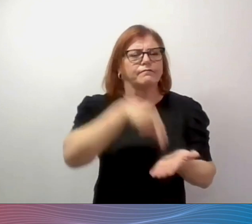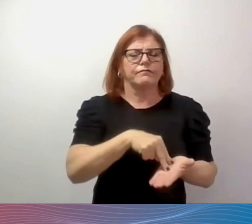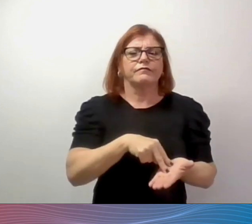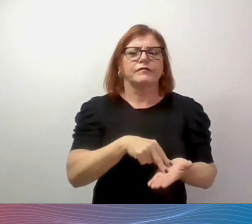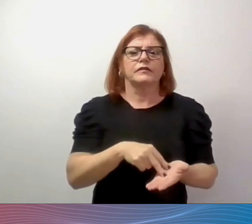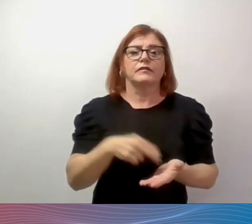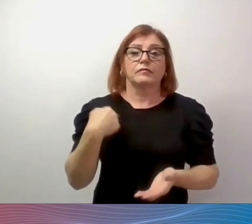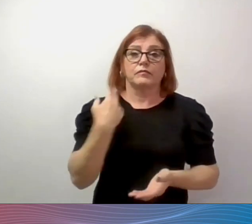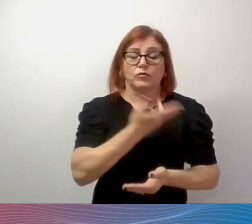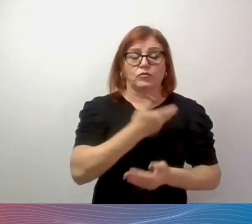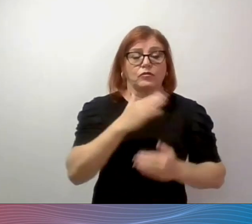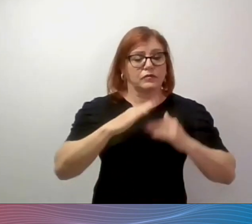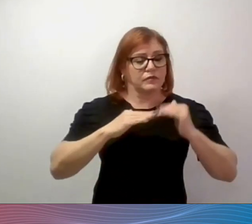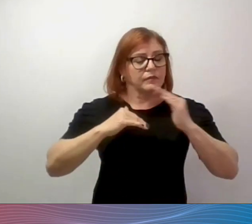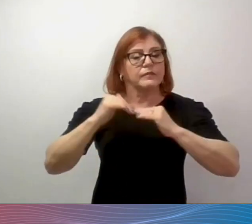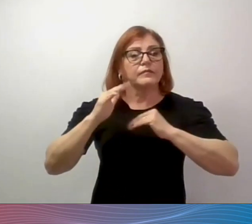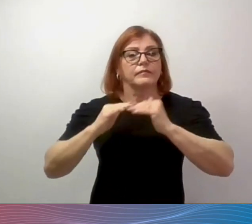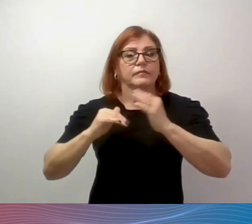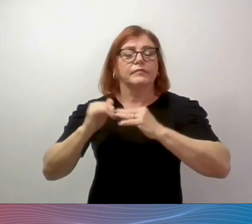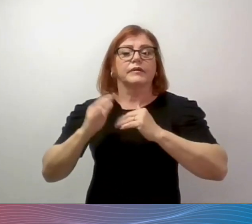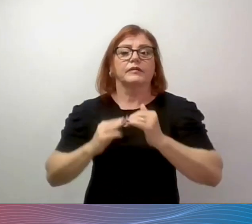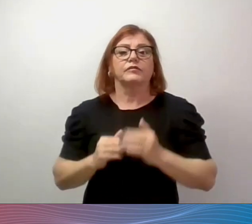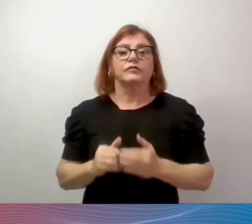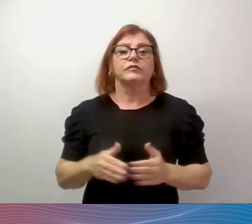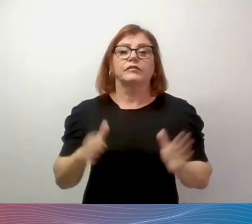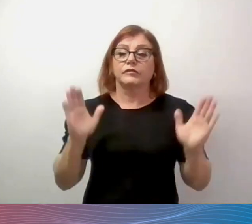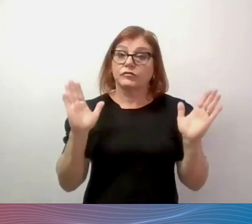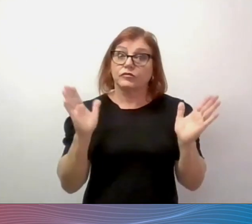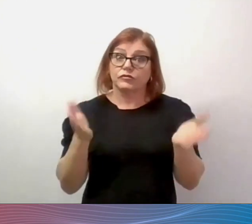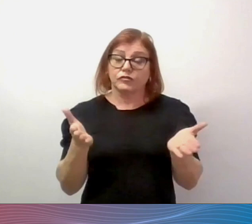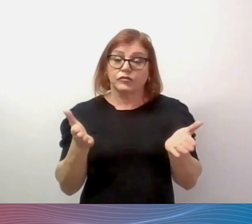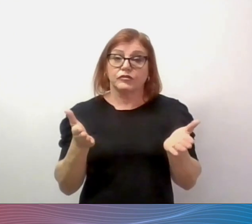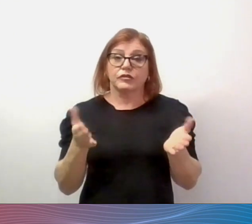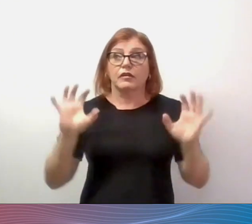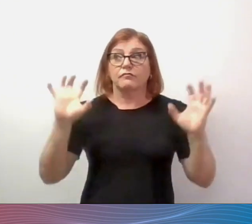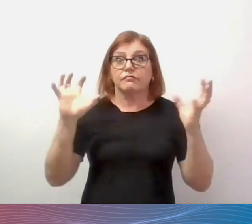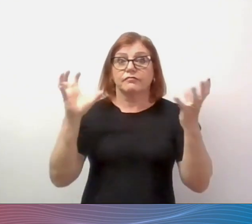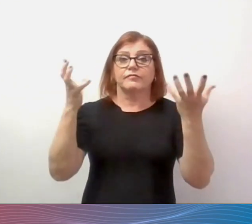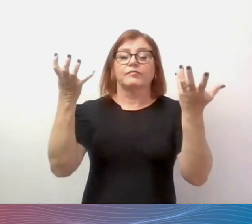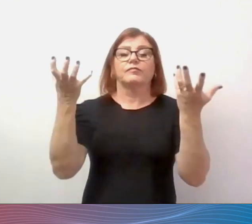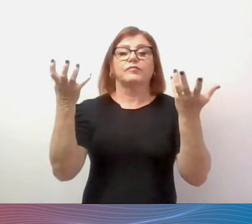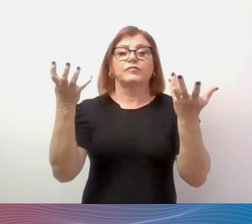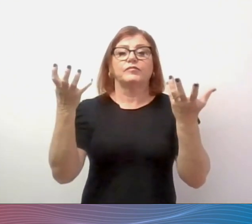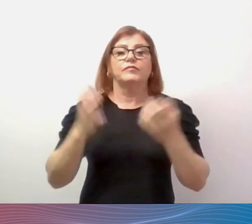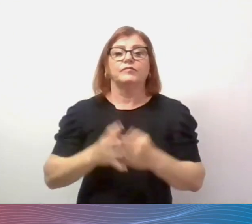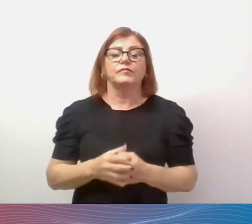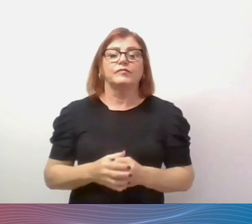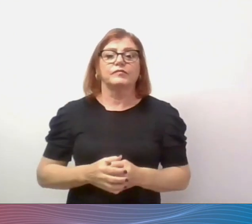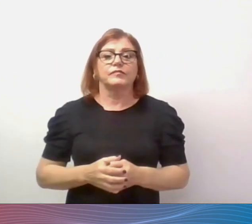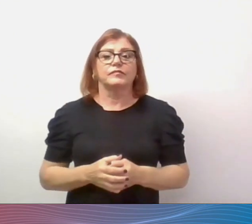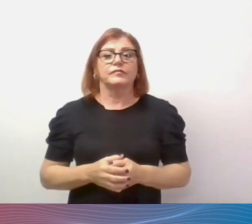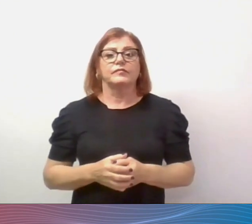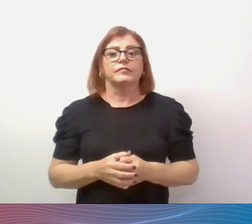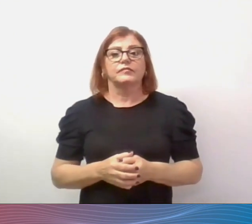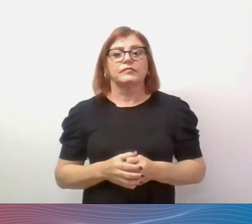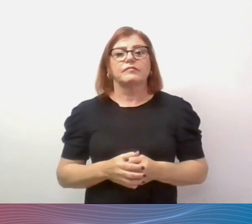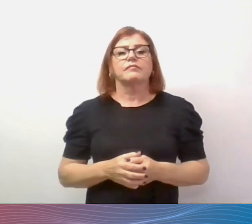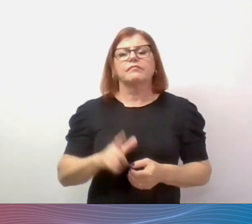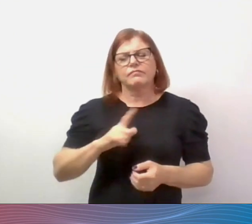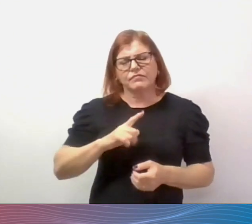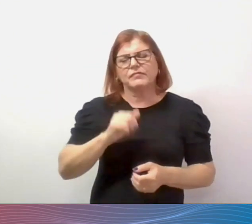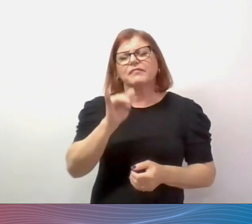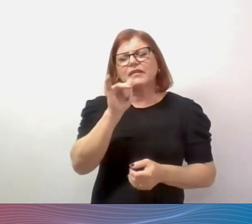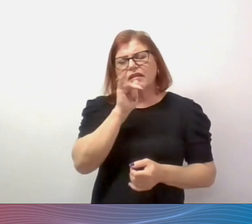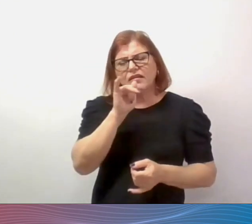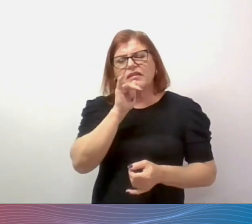actions. E não, já está acontecendo, não quero citar alguns exemplos, já há exemplos bem concretos